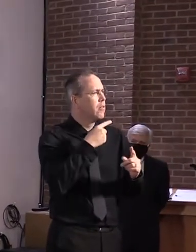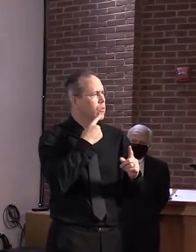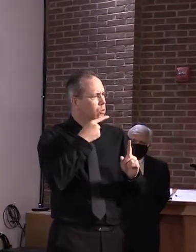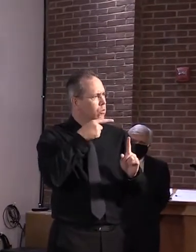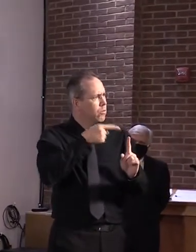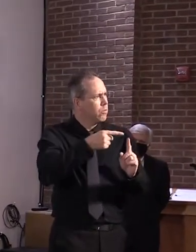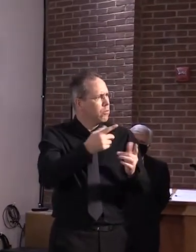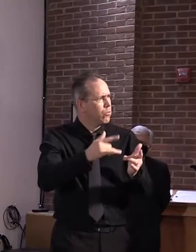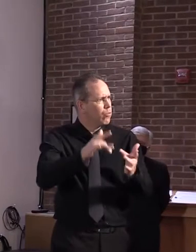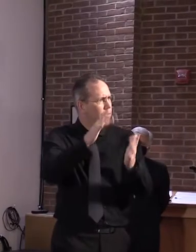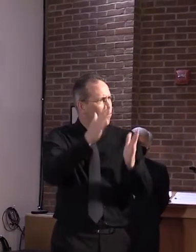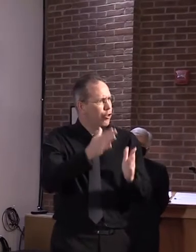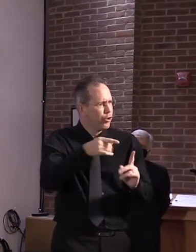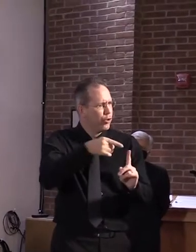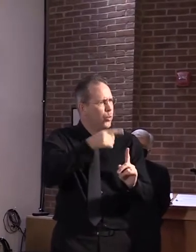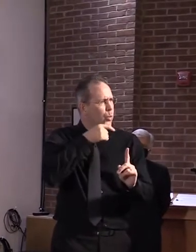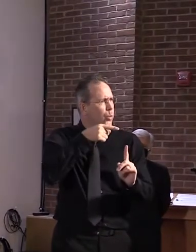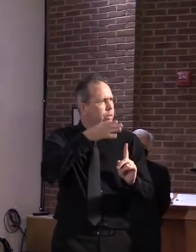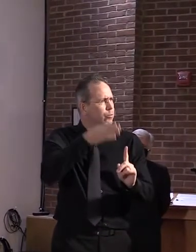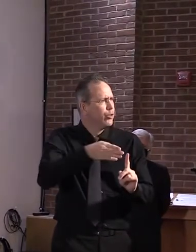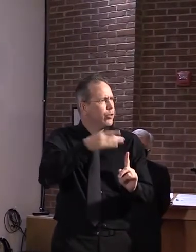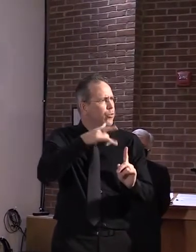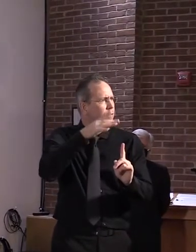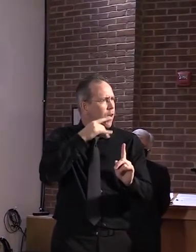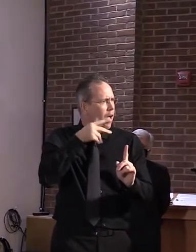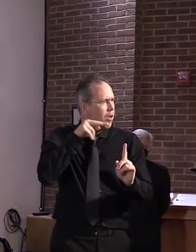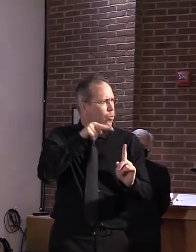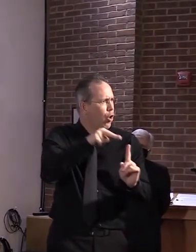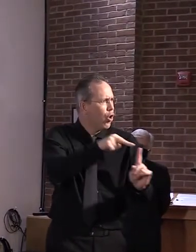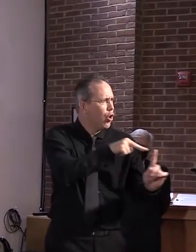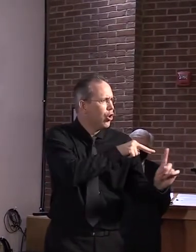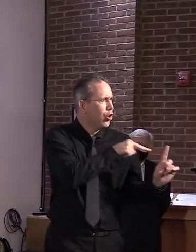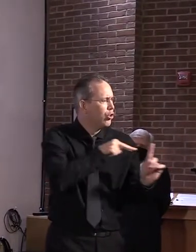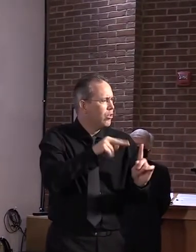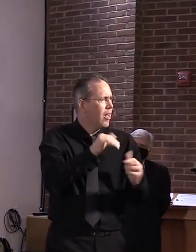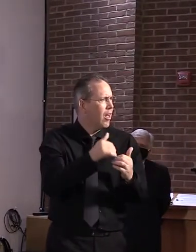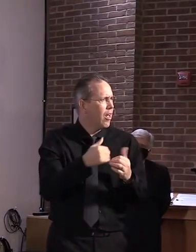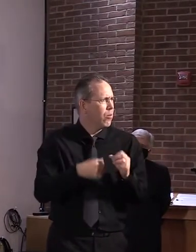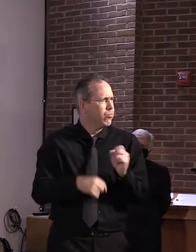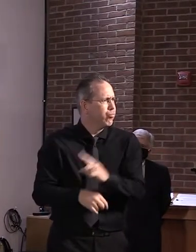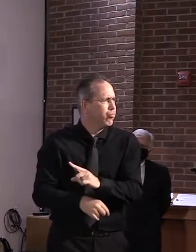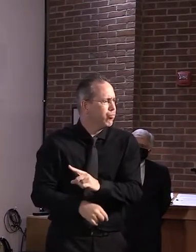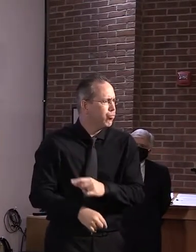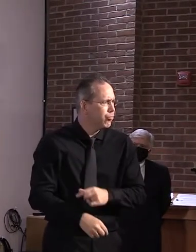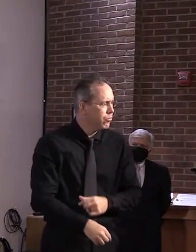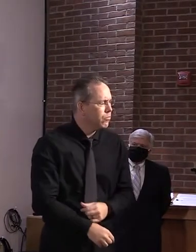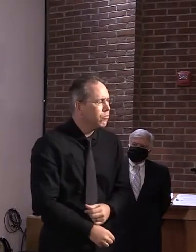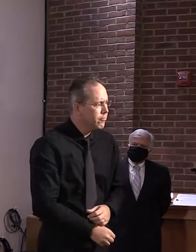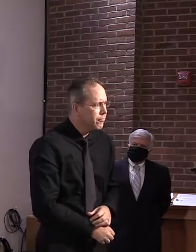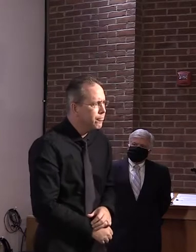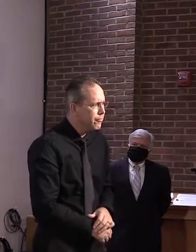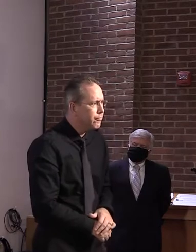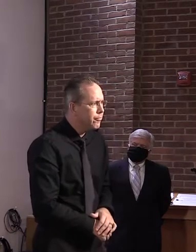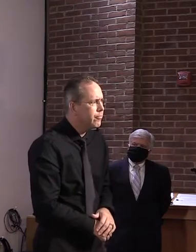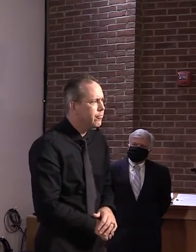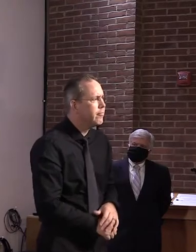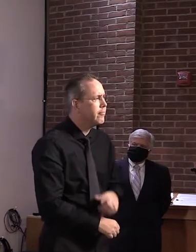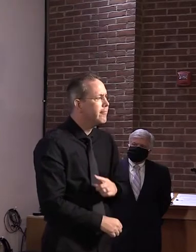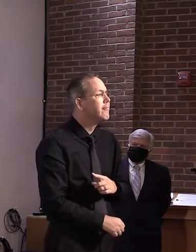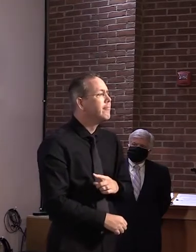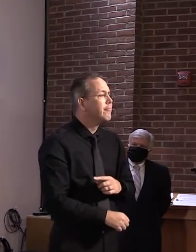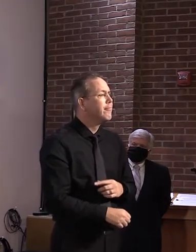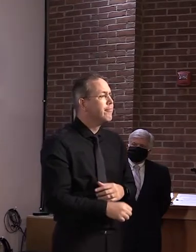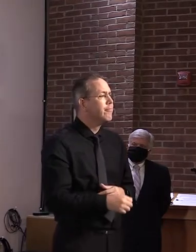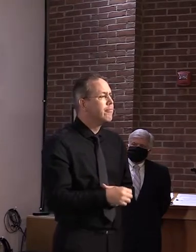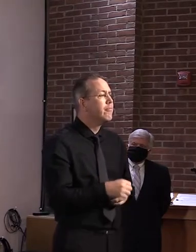So many of these travelers are actually people coming from out of state who are visiting Vermont and have informed